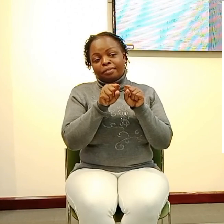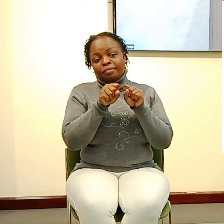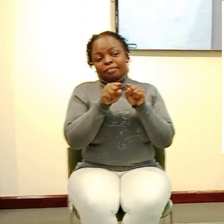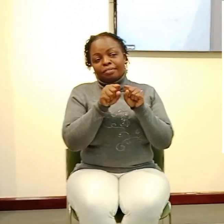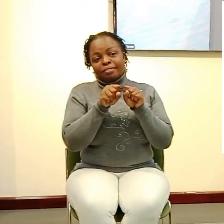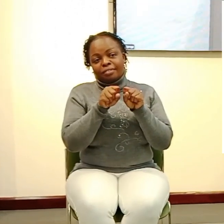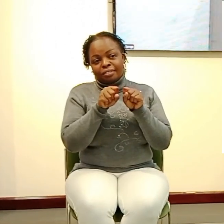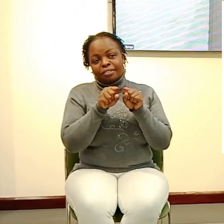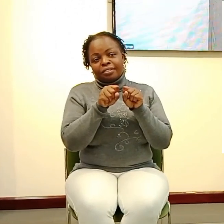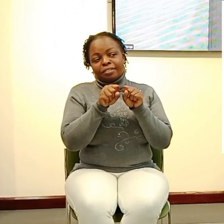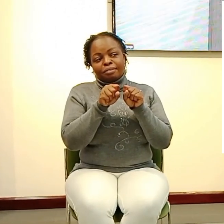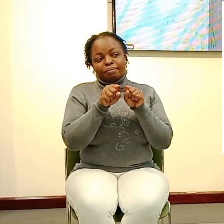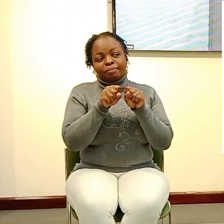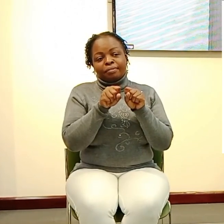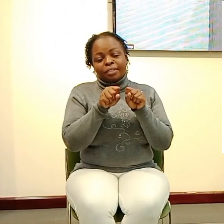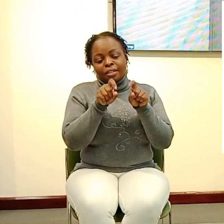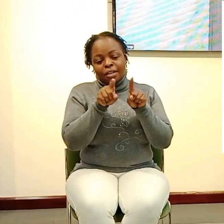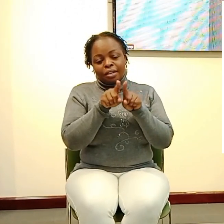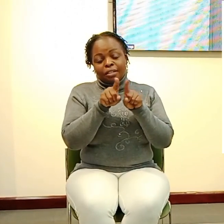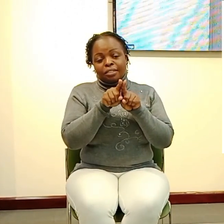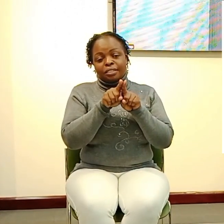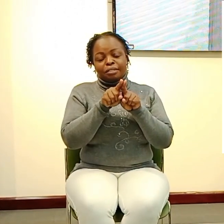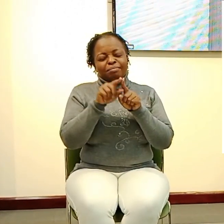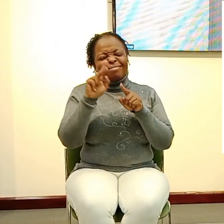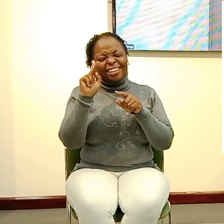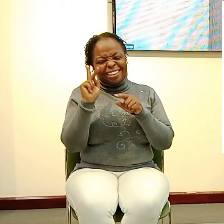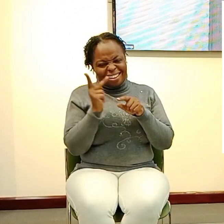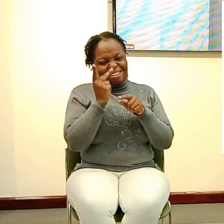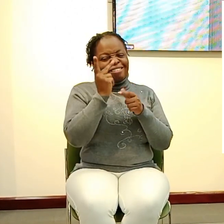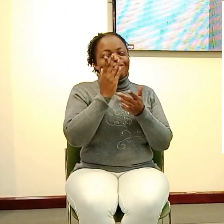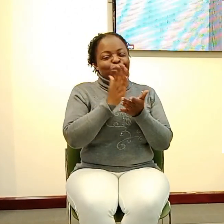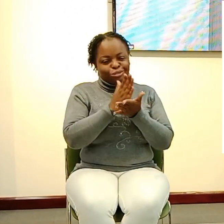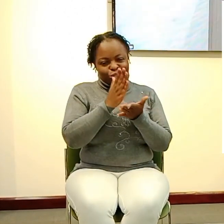what do you say? Honorary Kenyan.